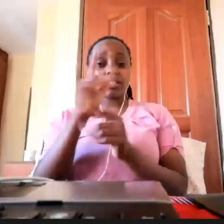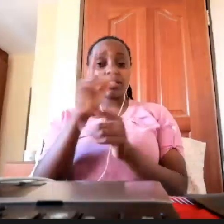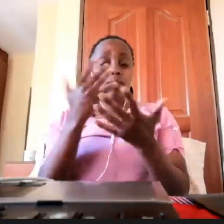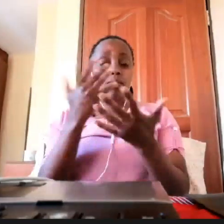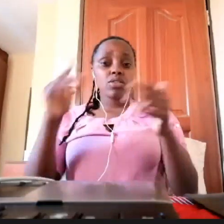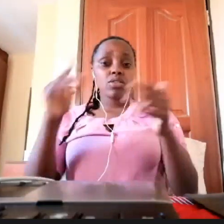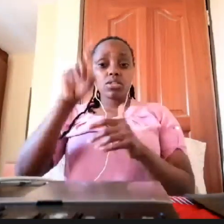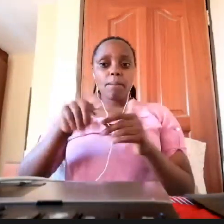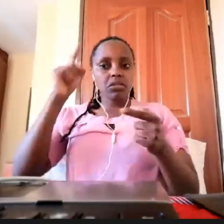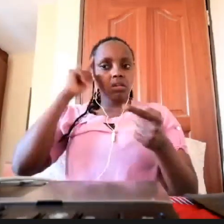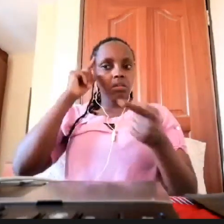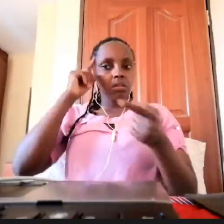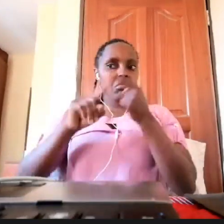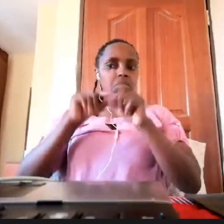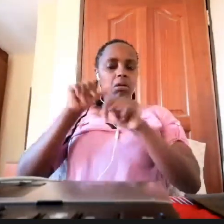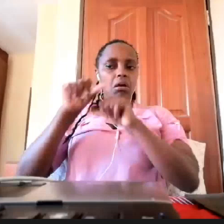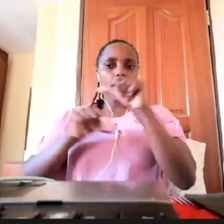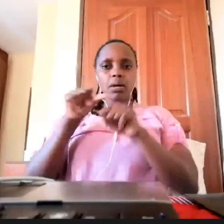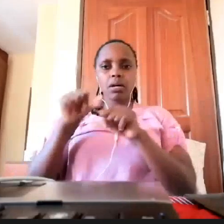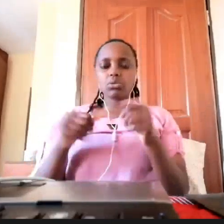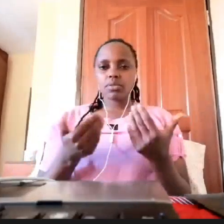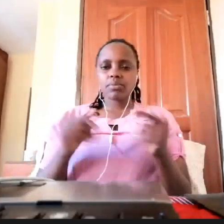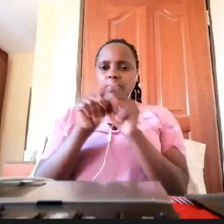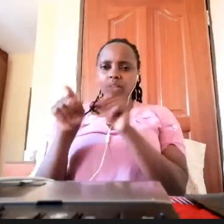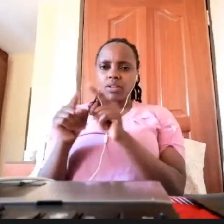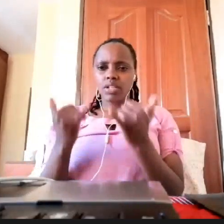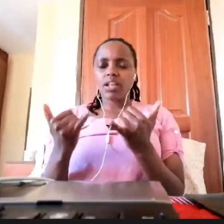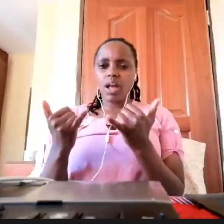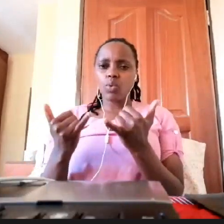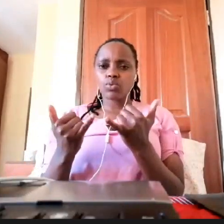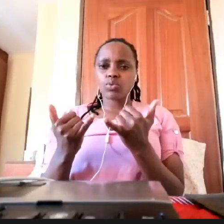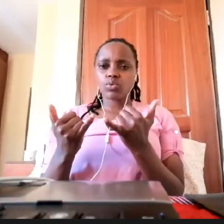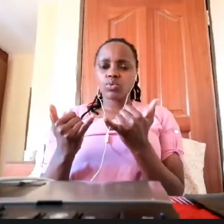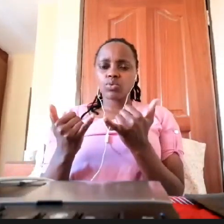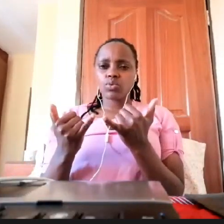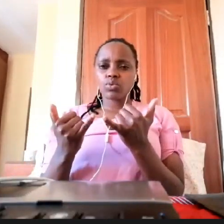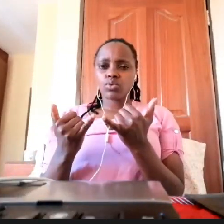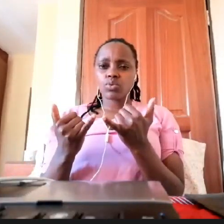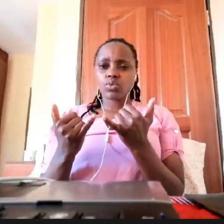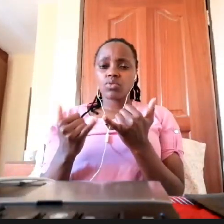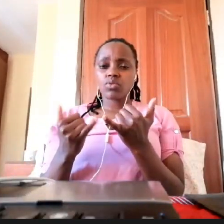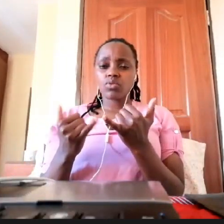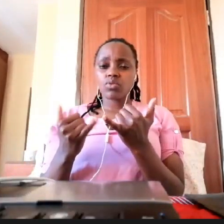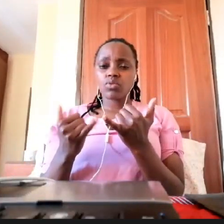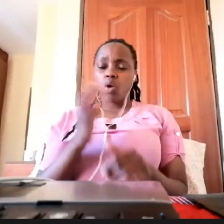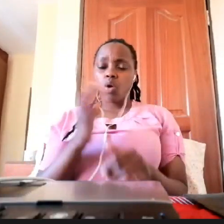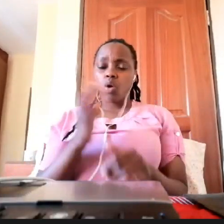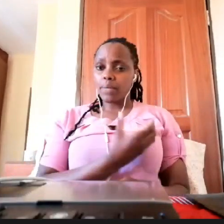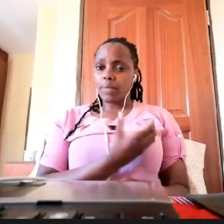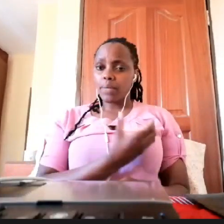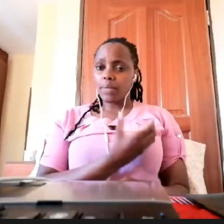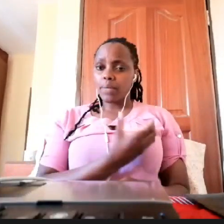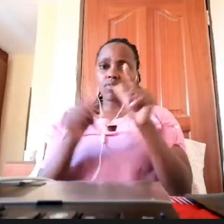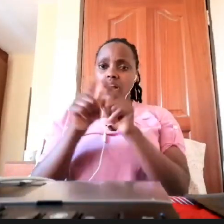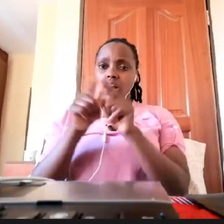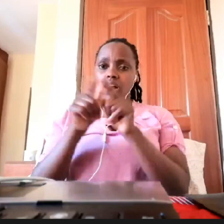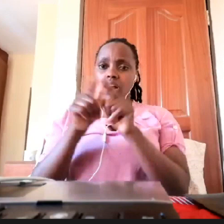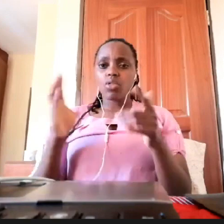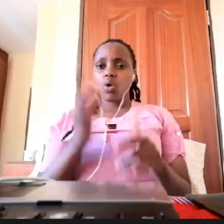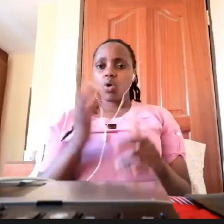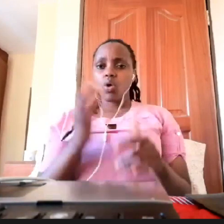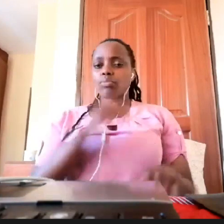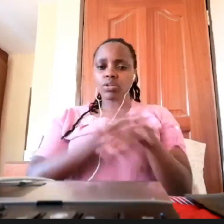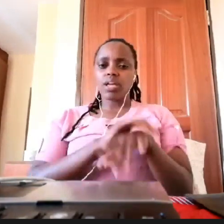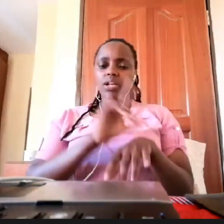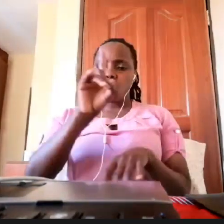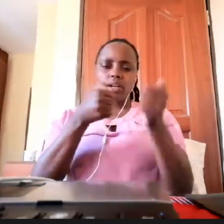have to reflect on. But as it stands now, the committee procedure allows the committee to receive